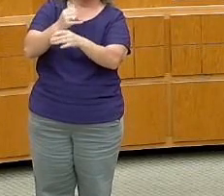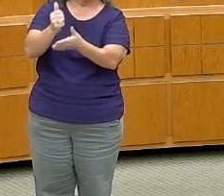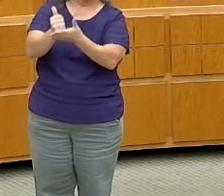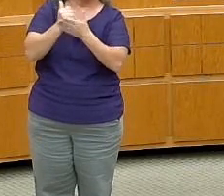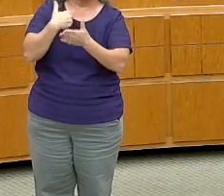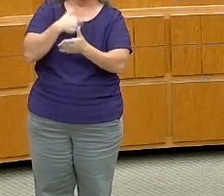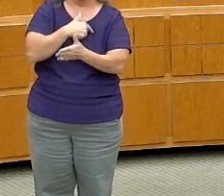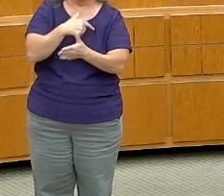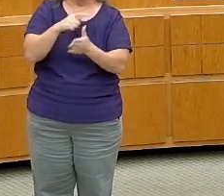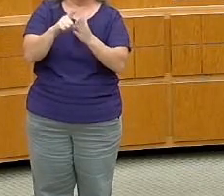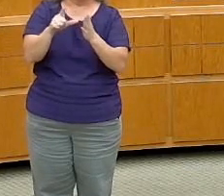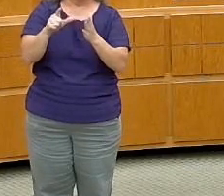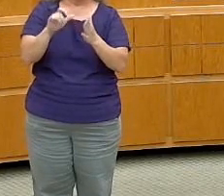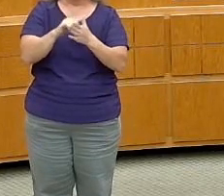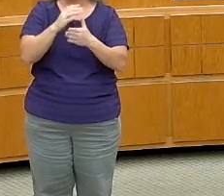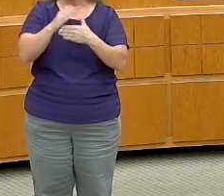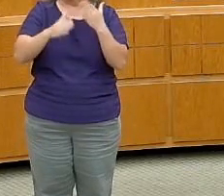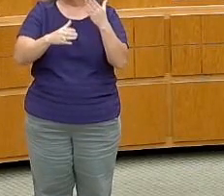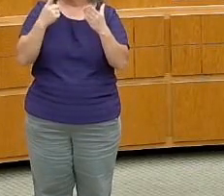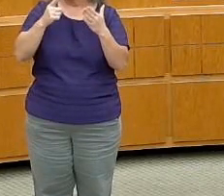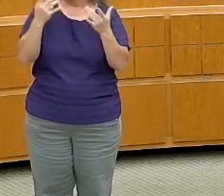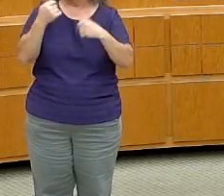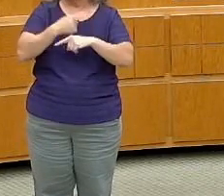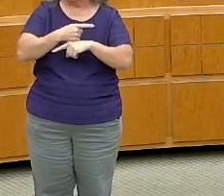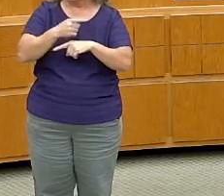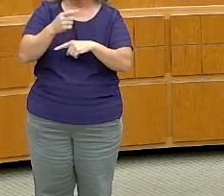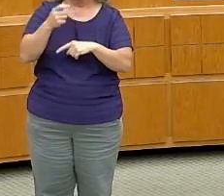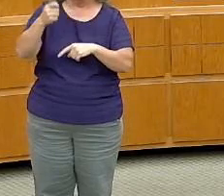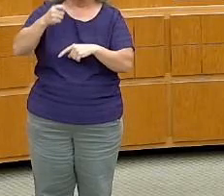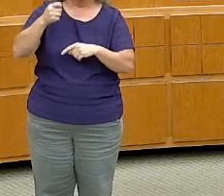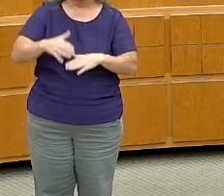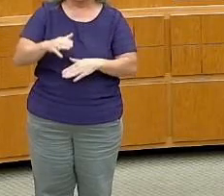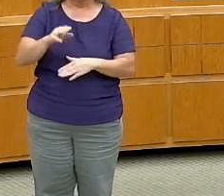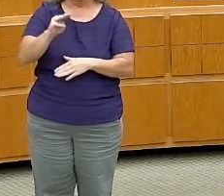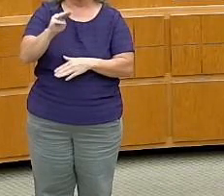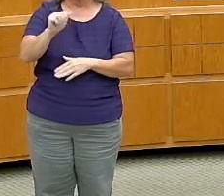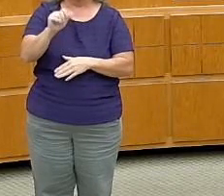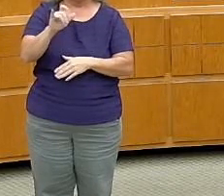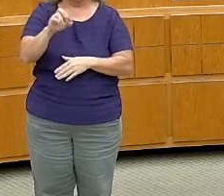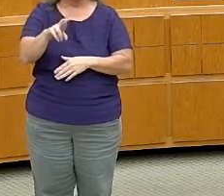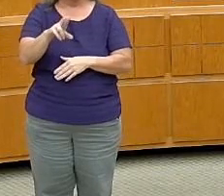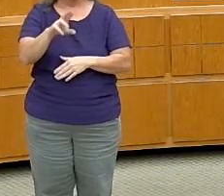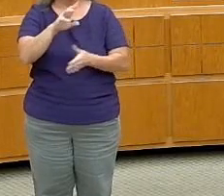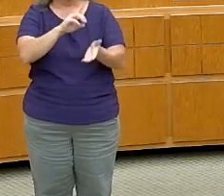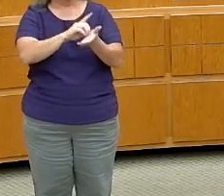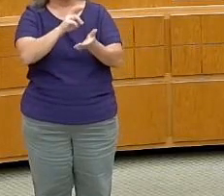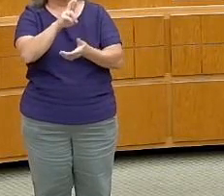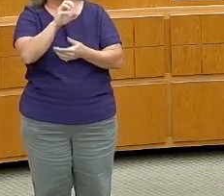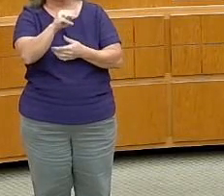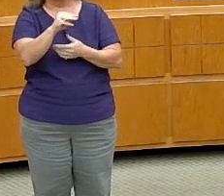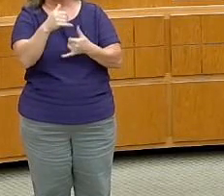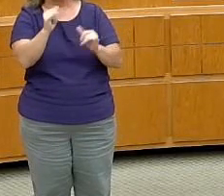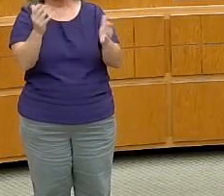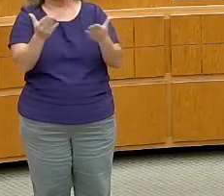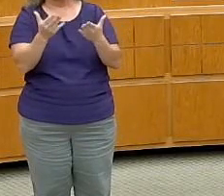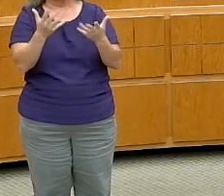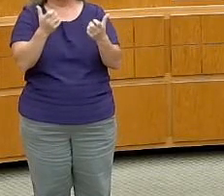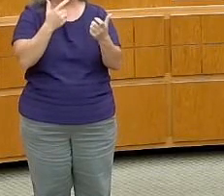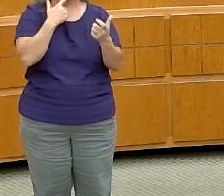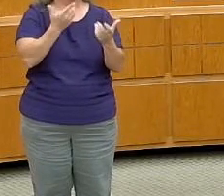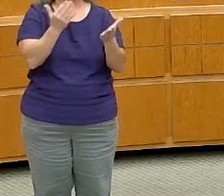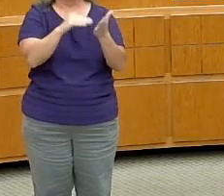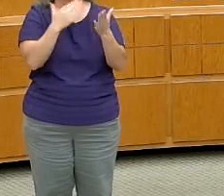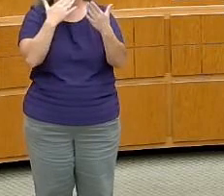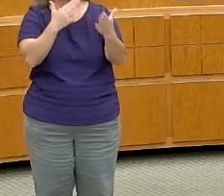And so that's it for today. Judge Canales, Mayor McComb, Dr. Ramachandruni's here. I do need to say one more thank you to Dr. Ramachandruni.